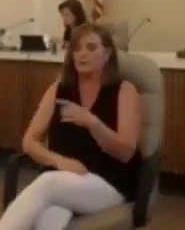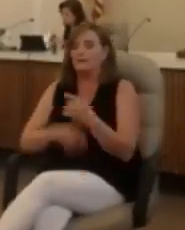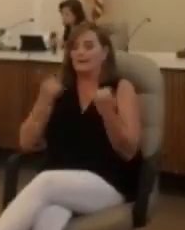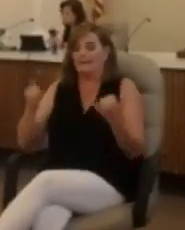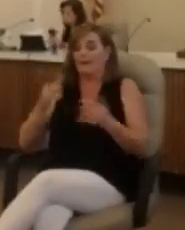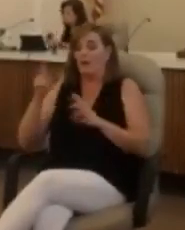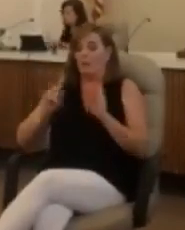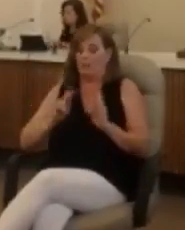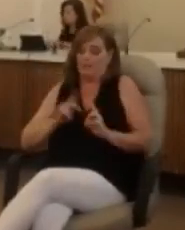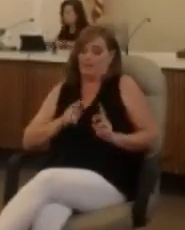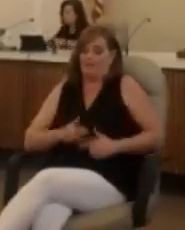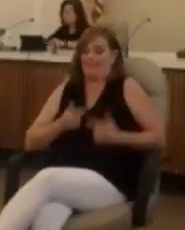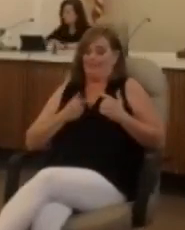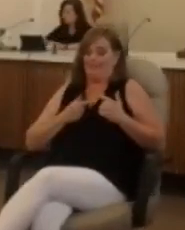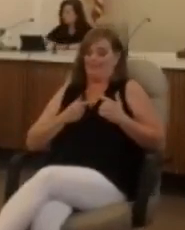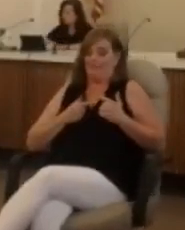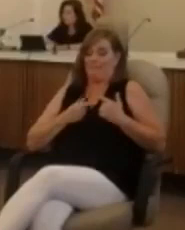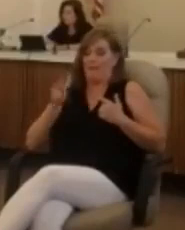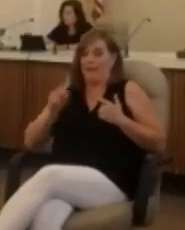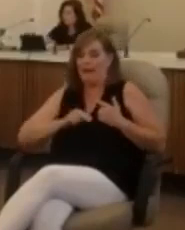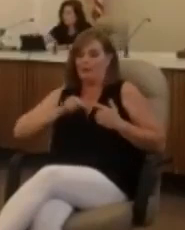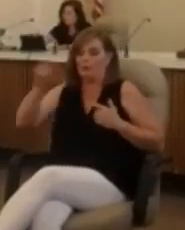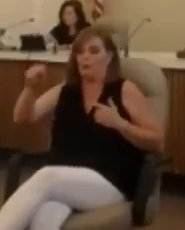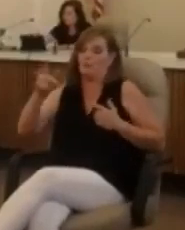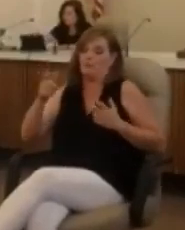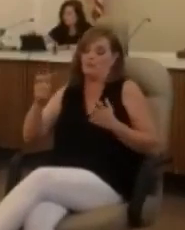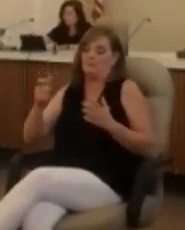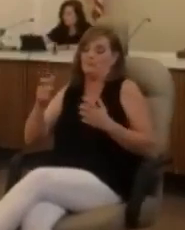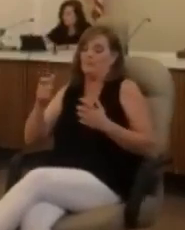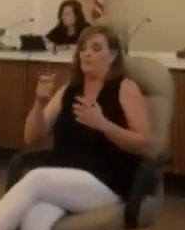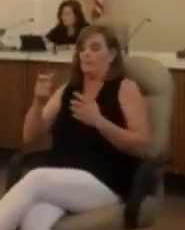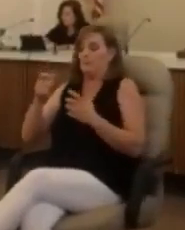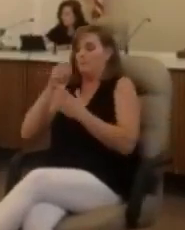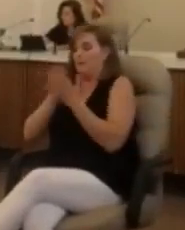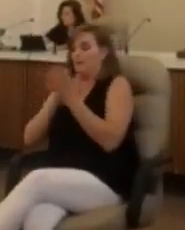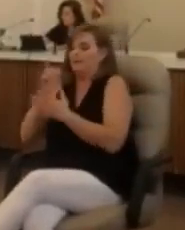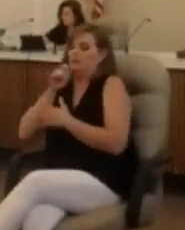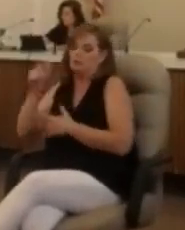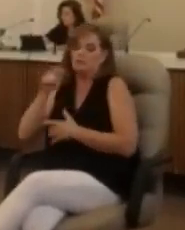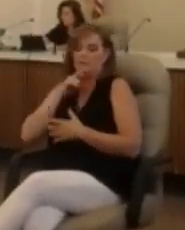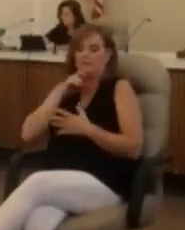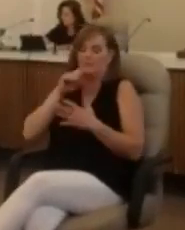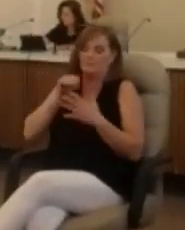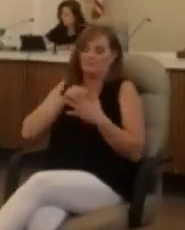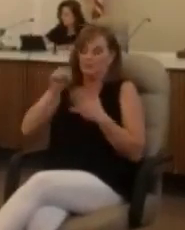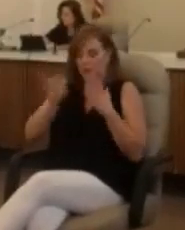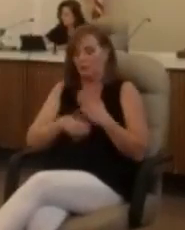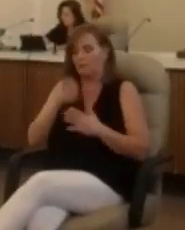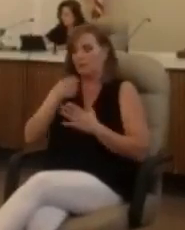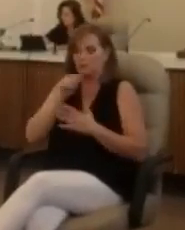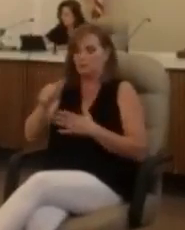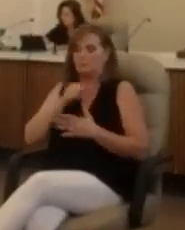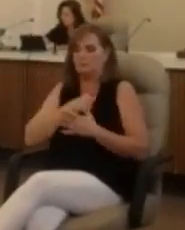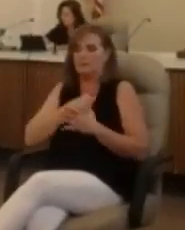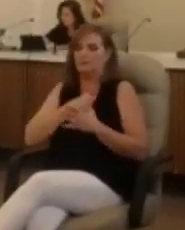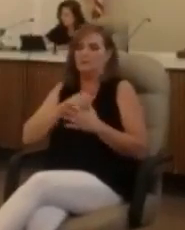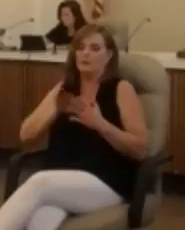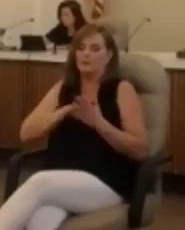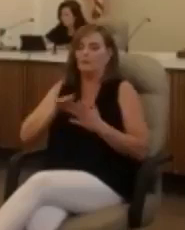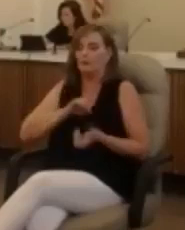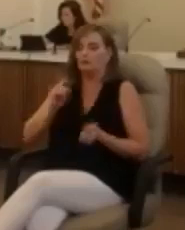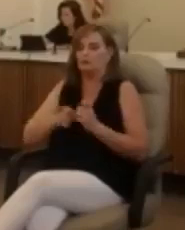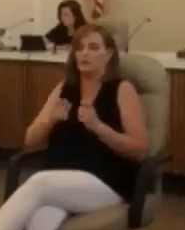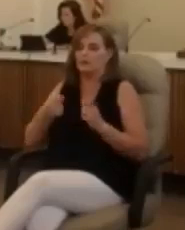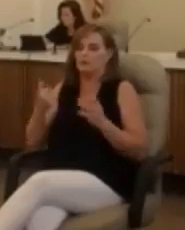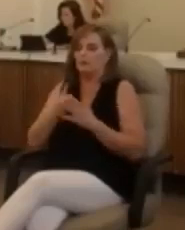in the northern part are saying, well, the southern part shouldn't be developed because it will change the neighborhood. Yes, it will. I mean, it was